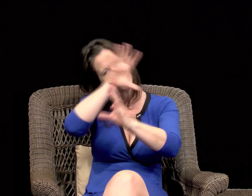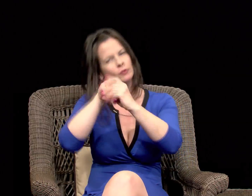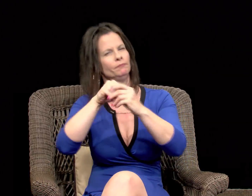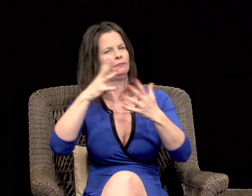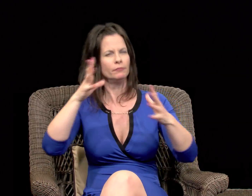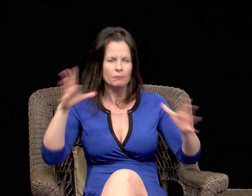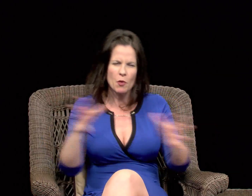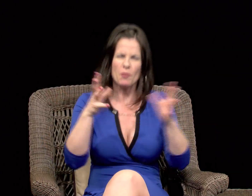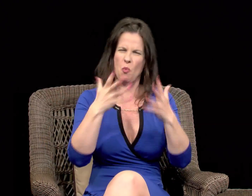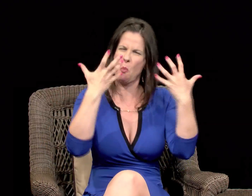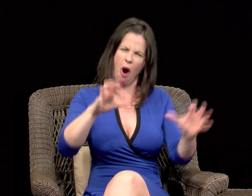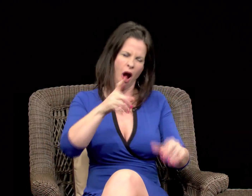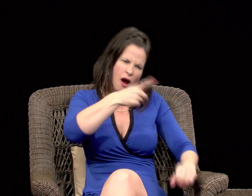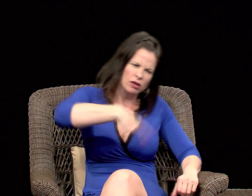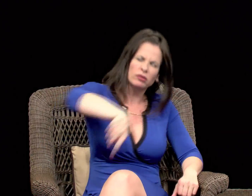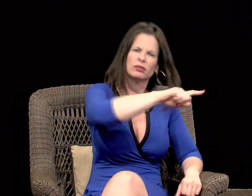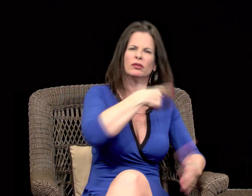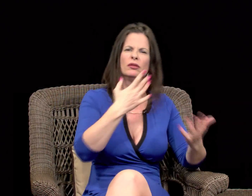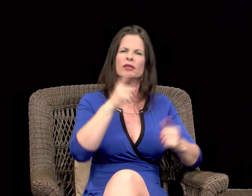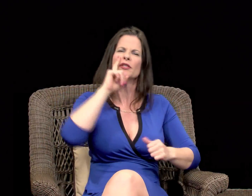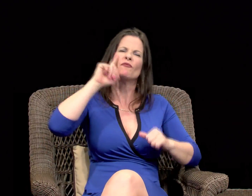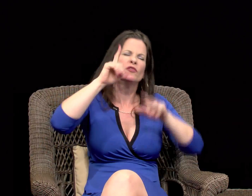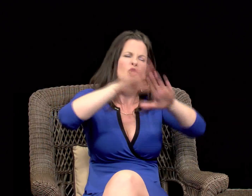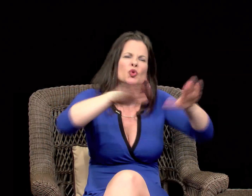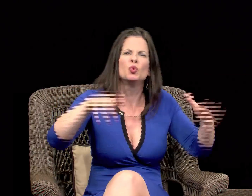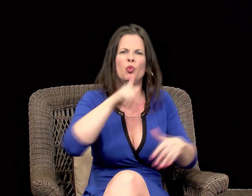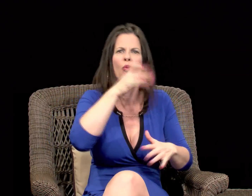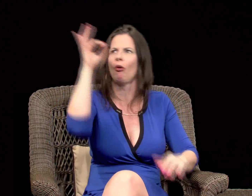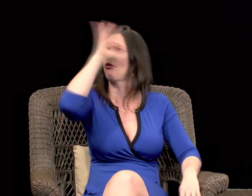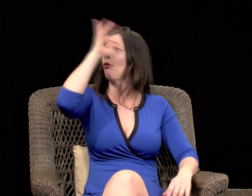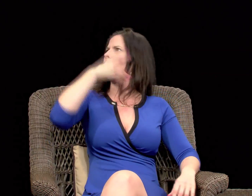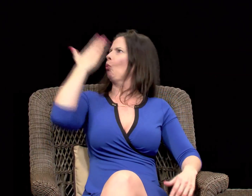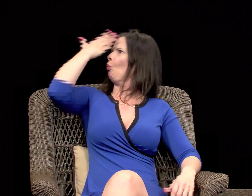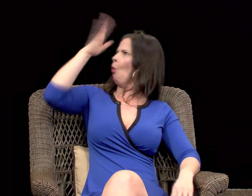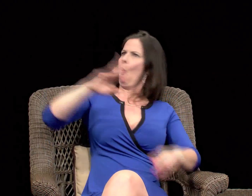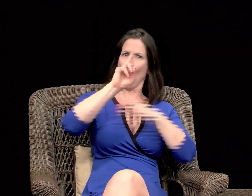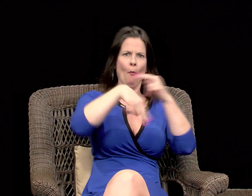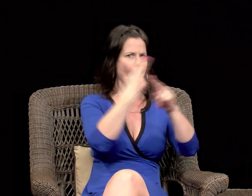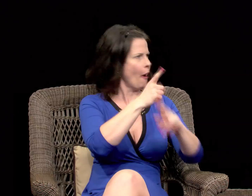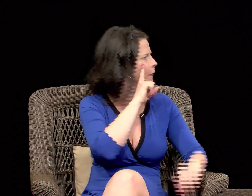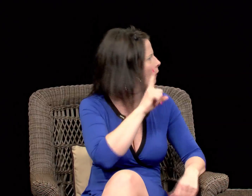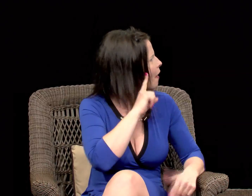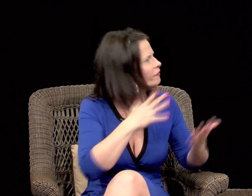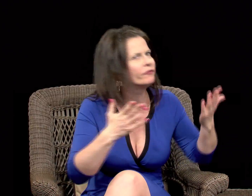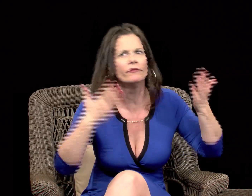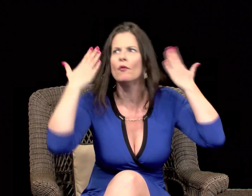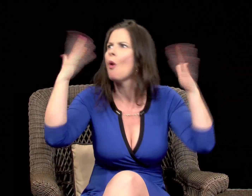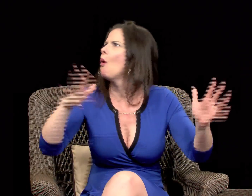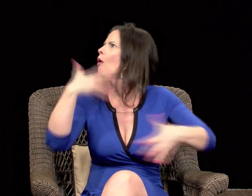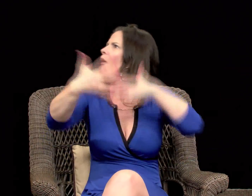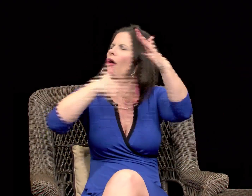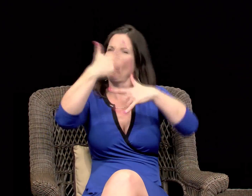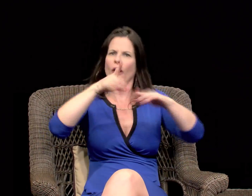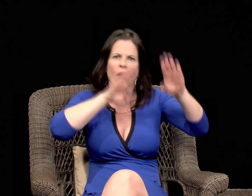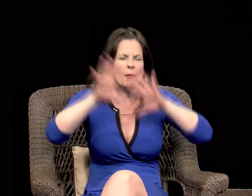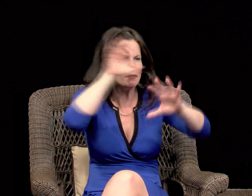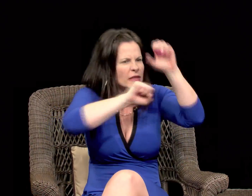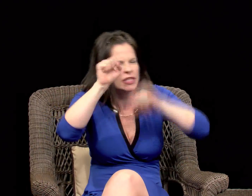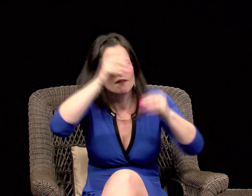County chapter. So she is very helpful for children who may not know that they're